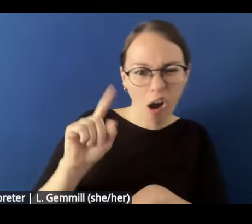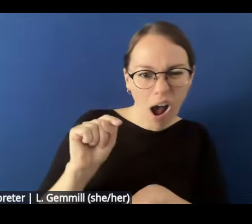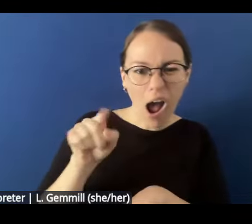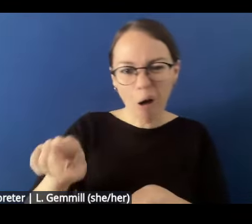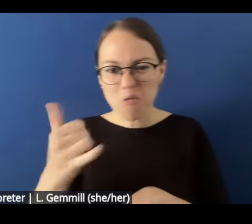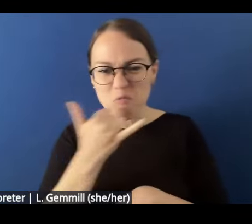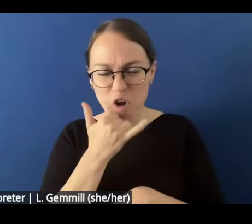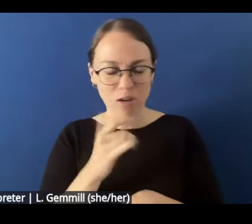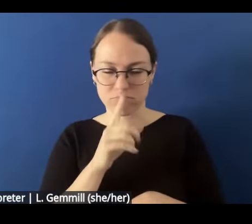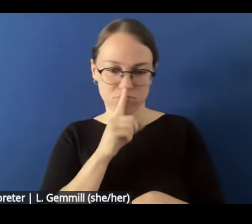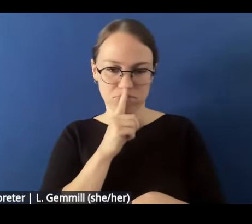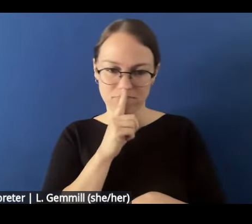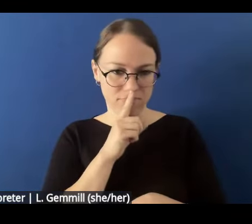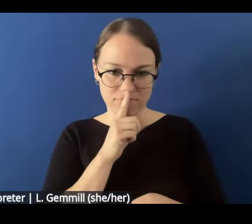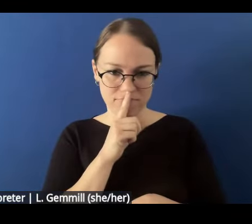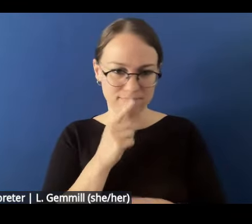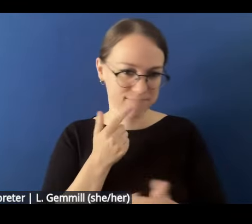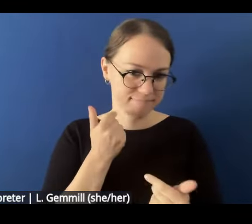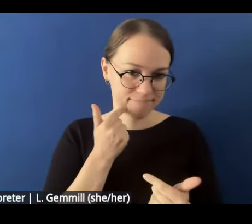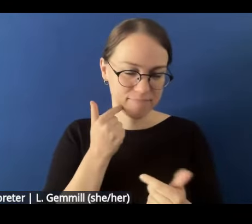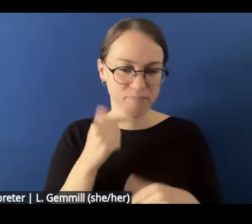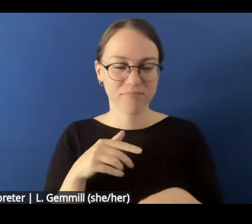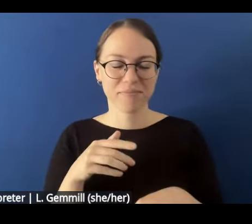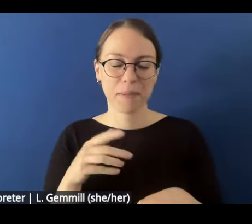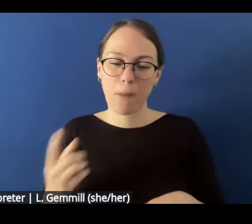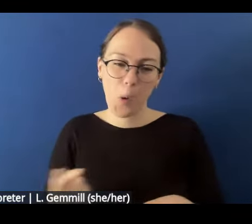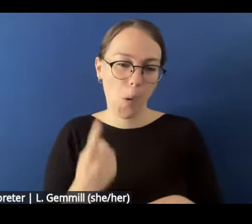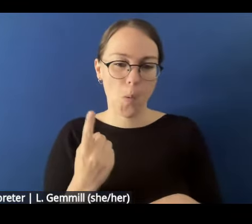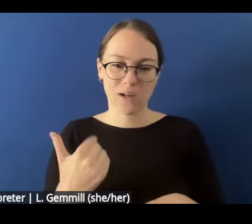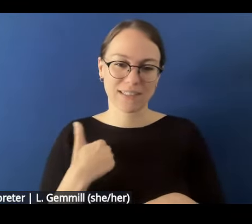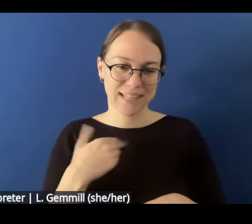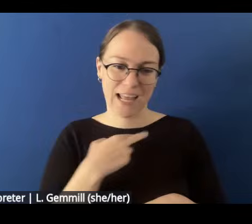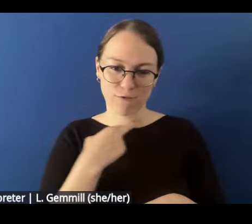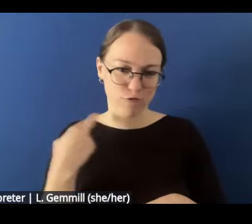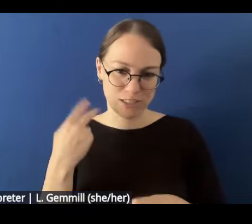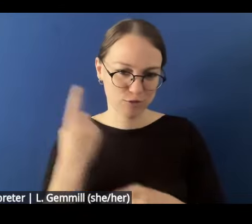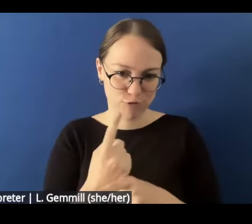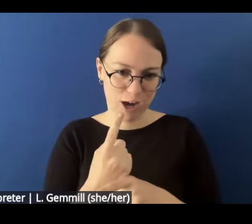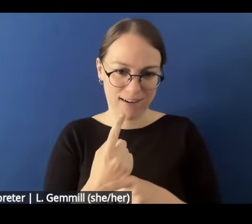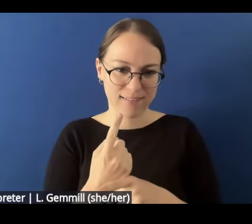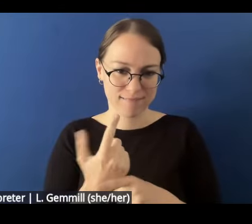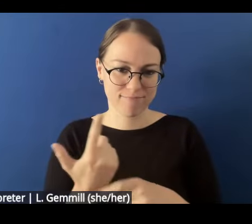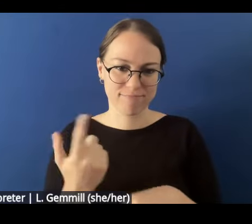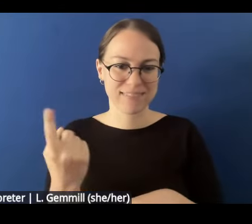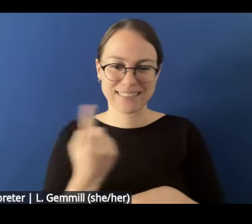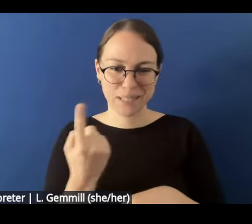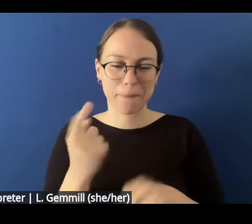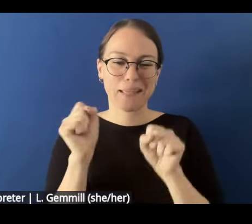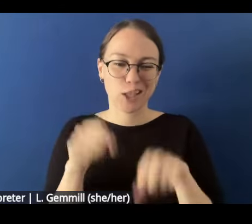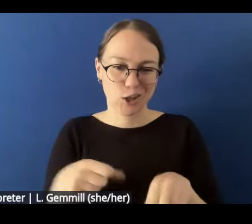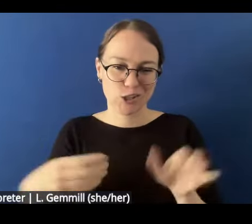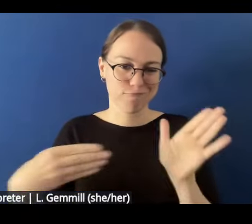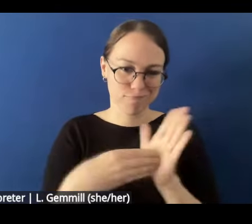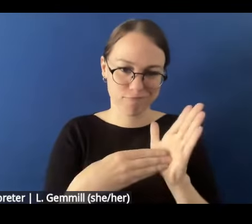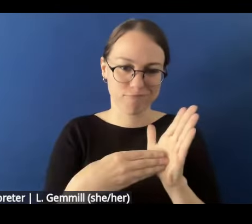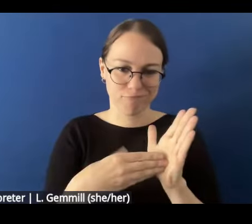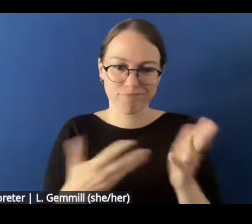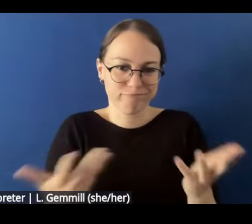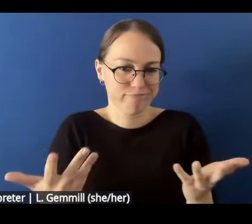I there is always the risk, right, that somebody would sue. I think that in any time we're dealing